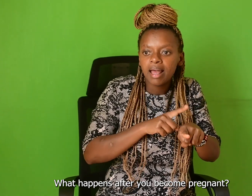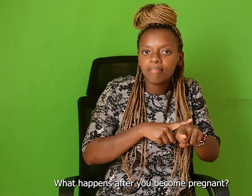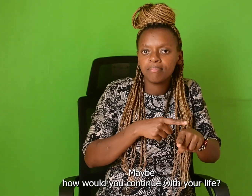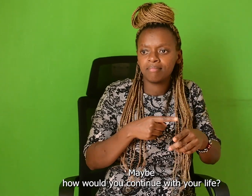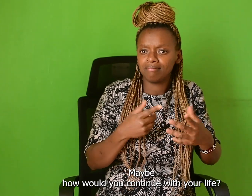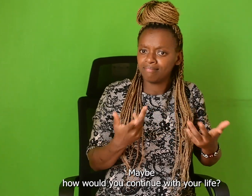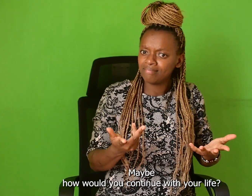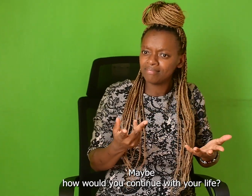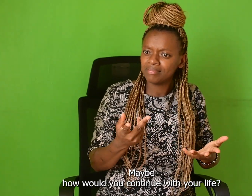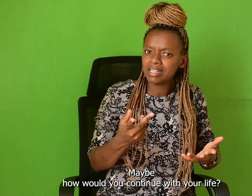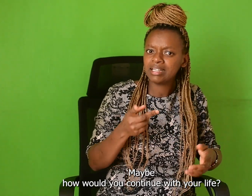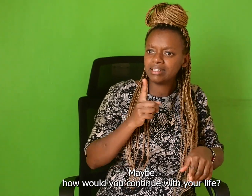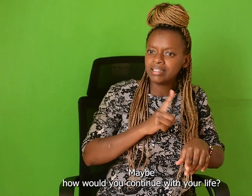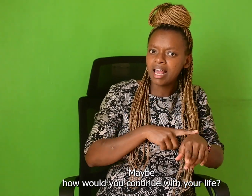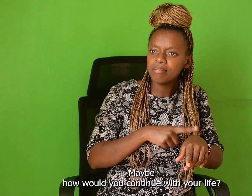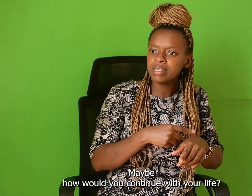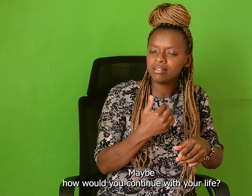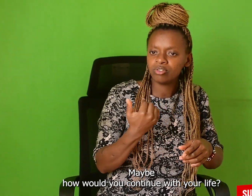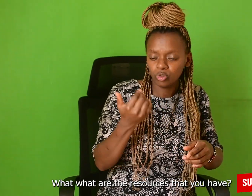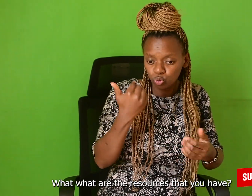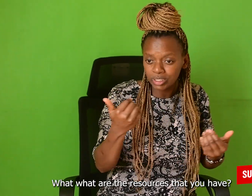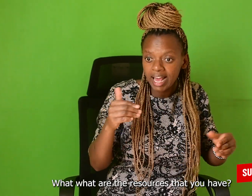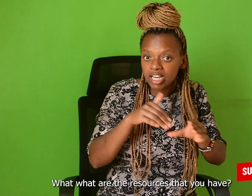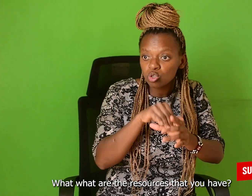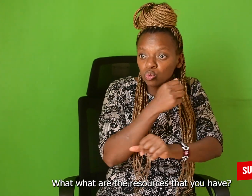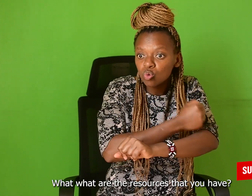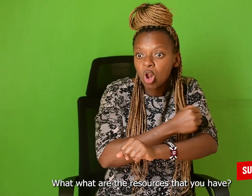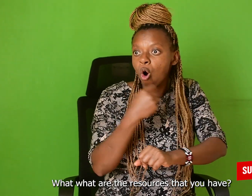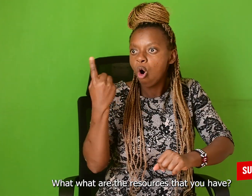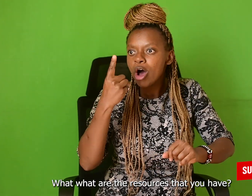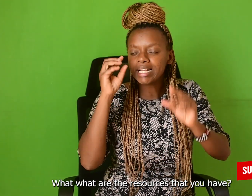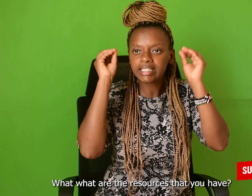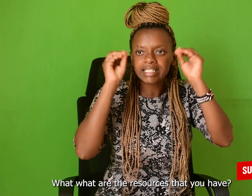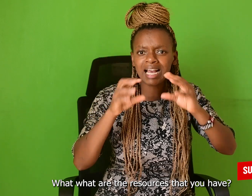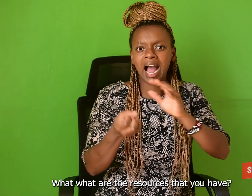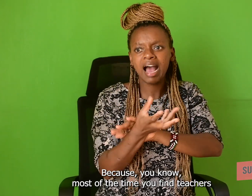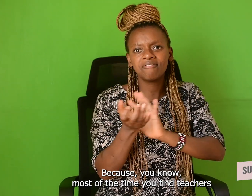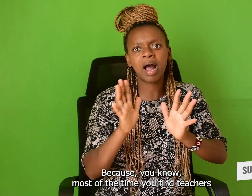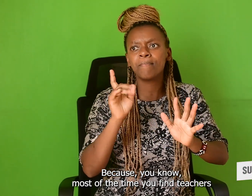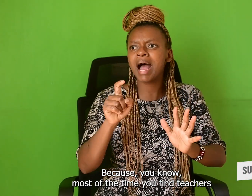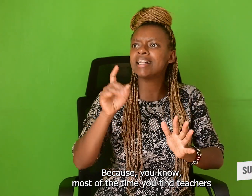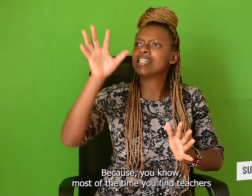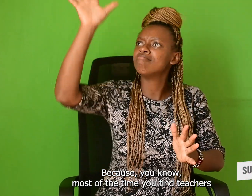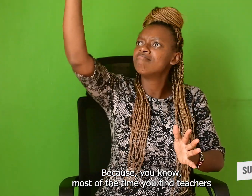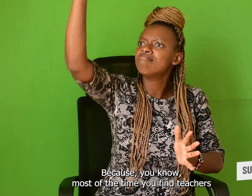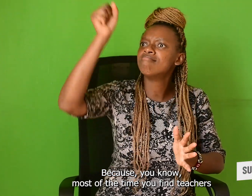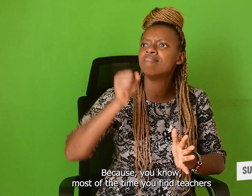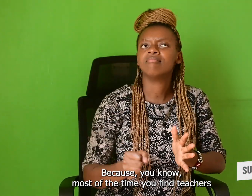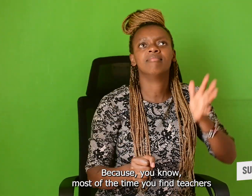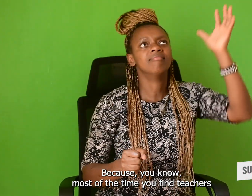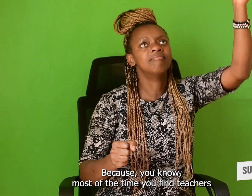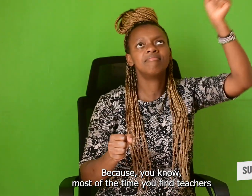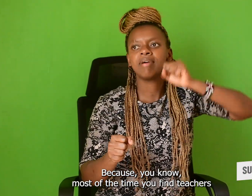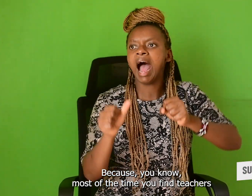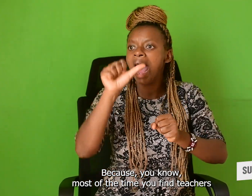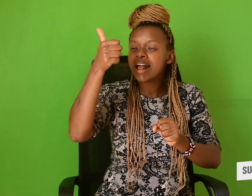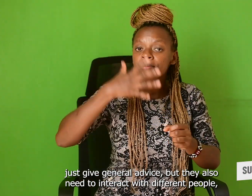pregnant, maybe how will you continue with your life, what are the resources that you have. Because most of the time you find teachers just